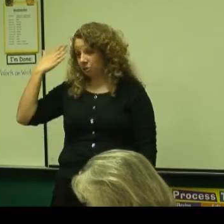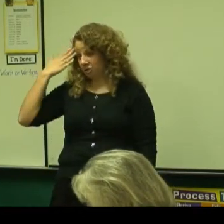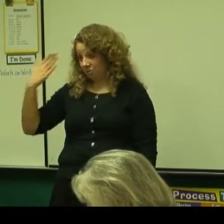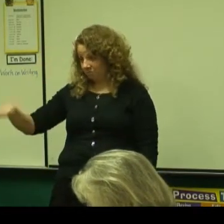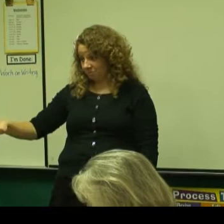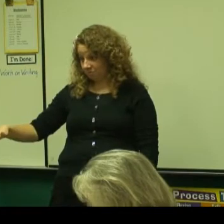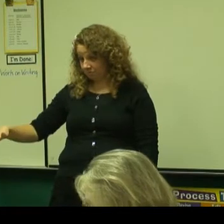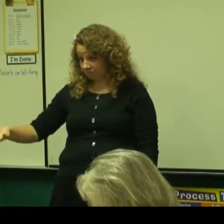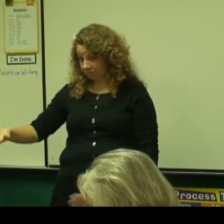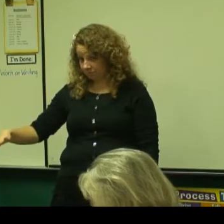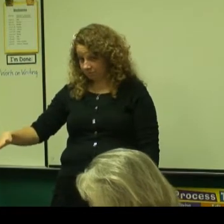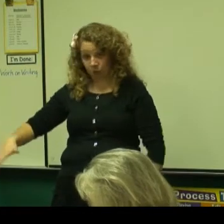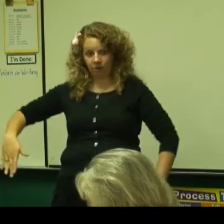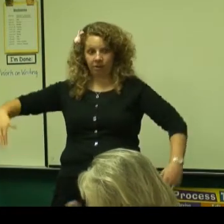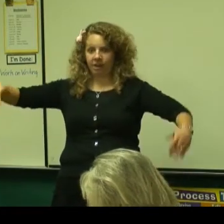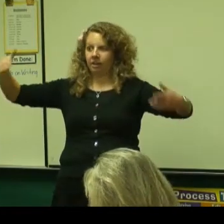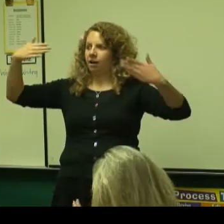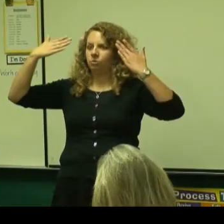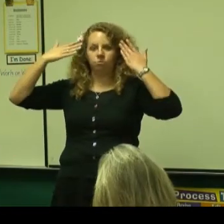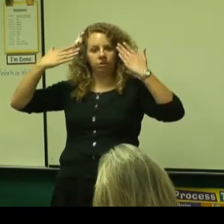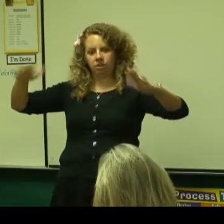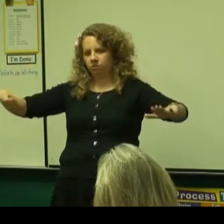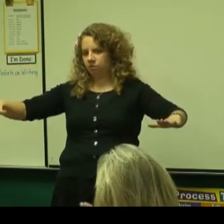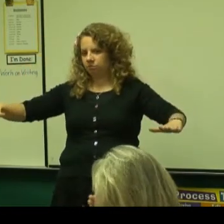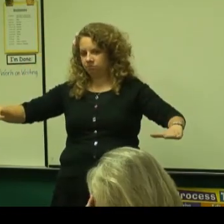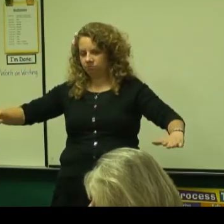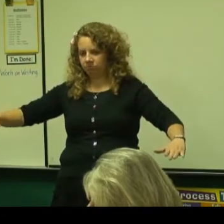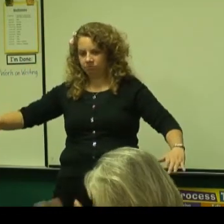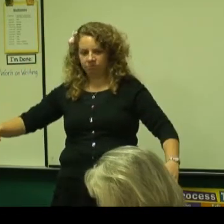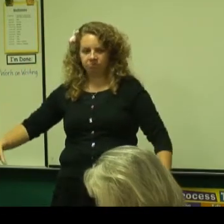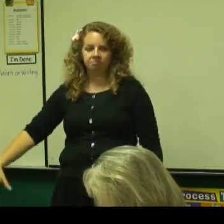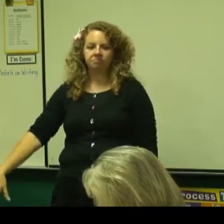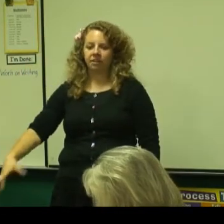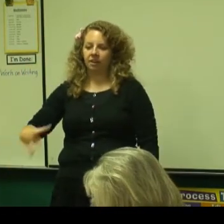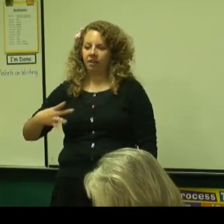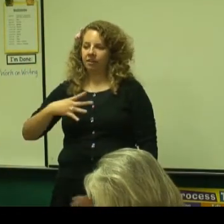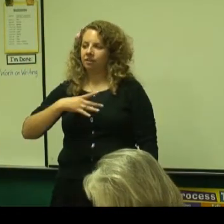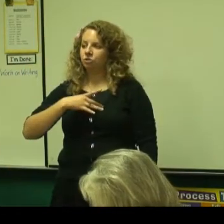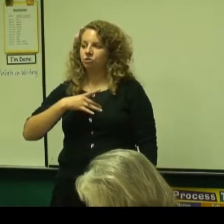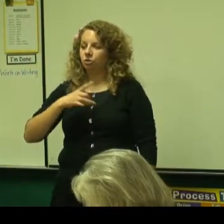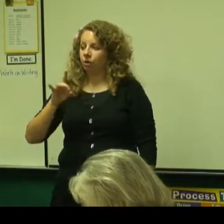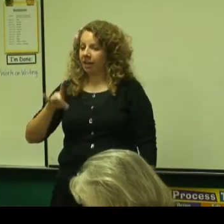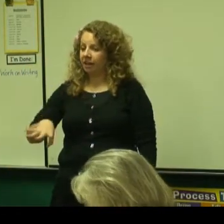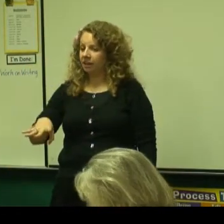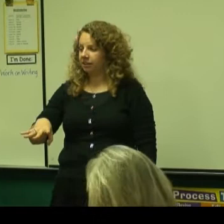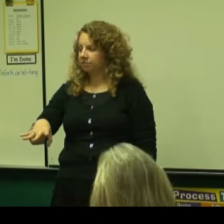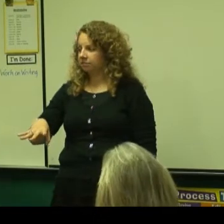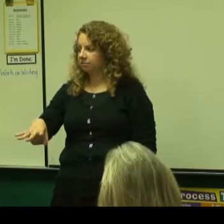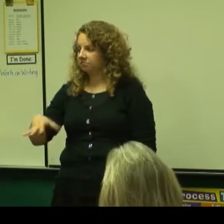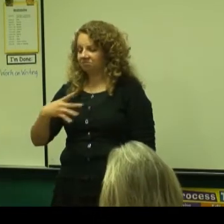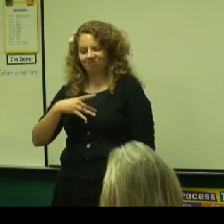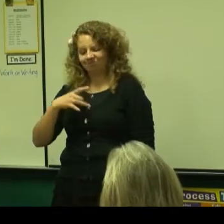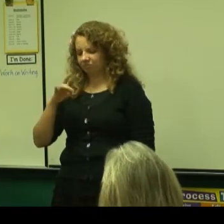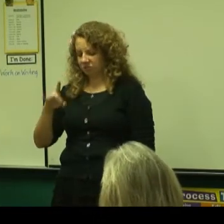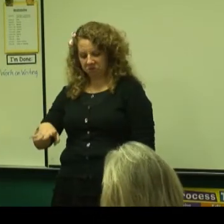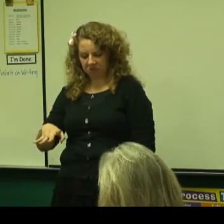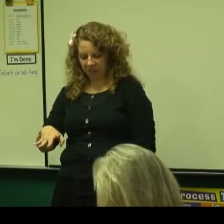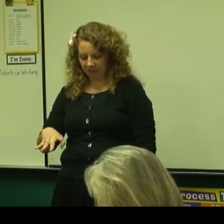Don't know. Or like, I really don't know. Okay. Don't like. Don't like it.